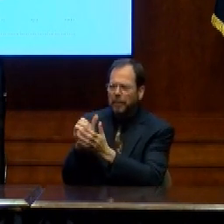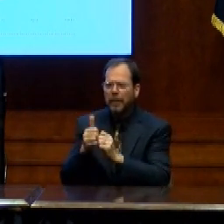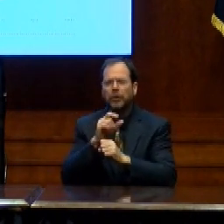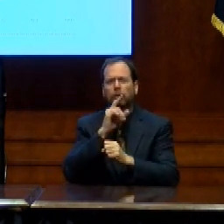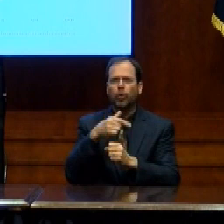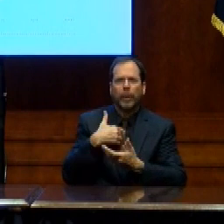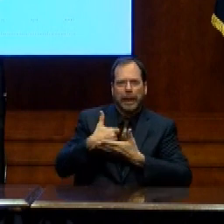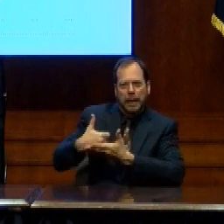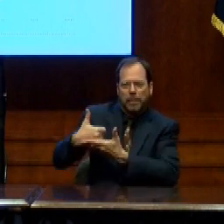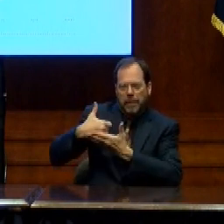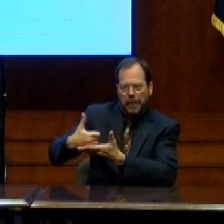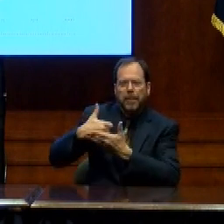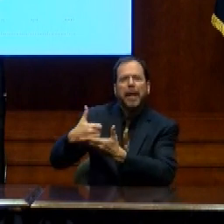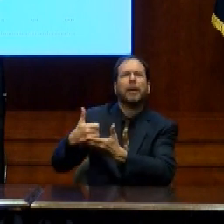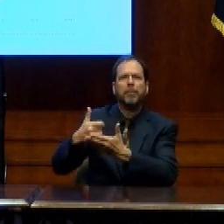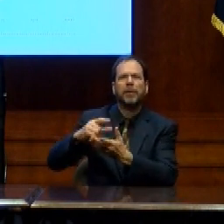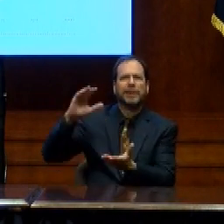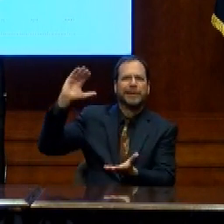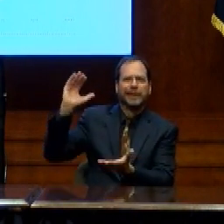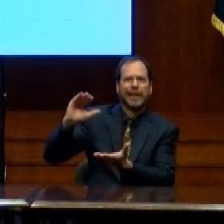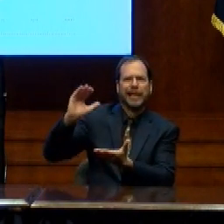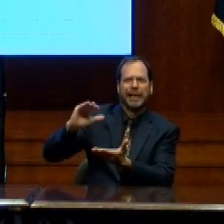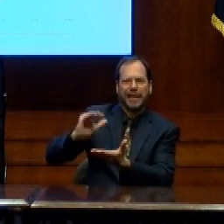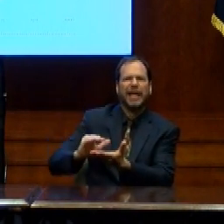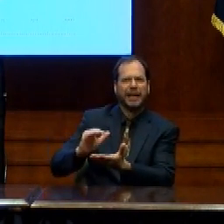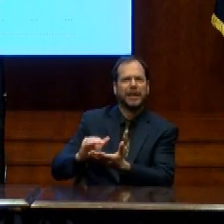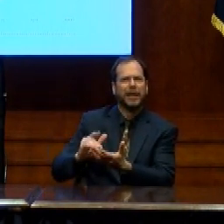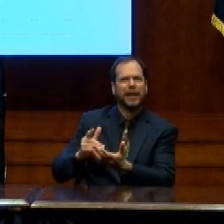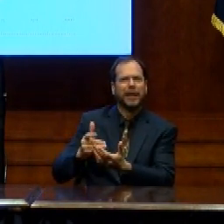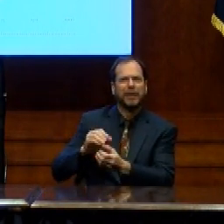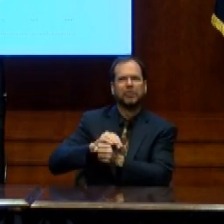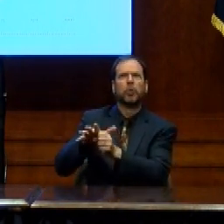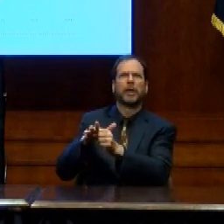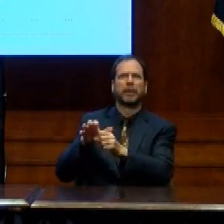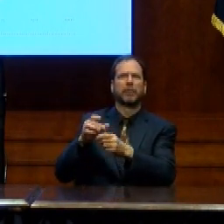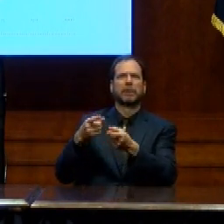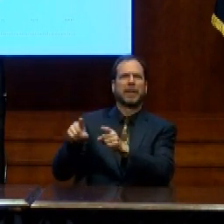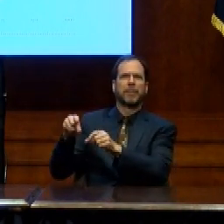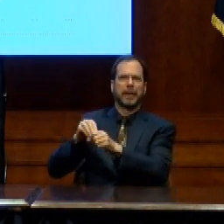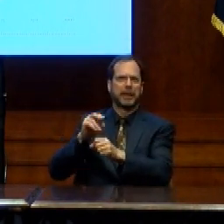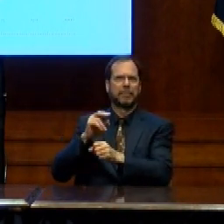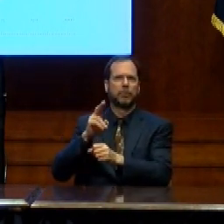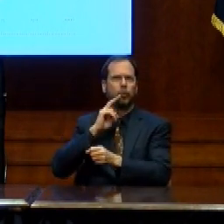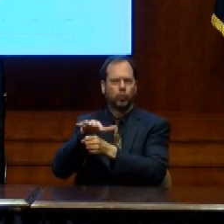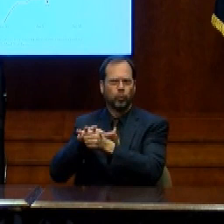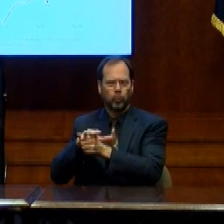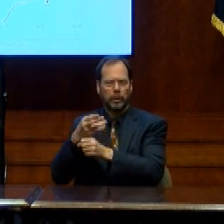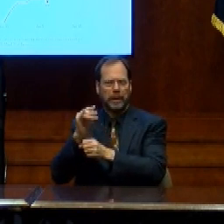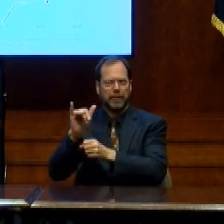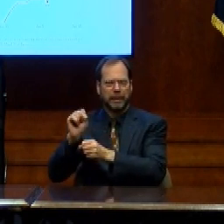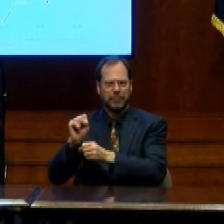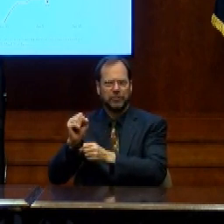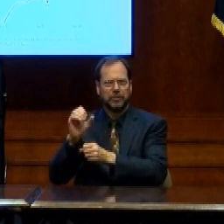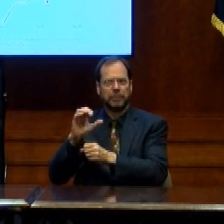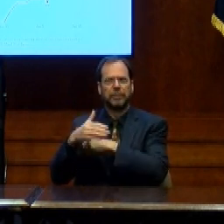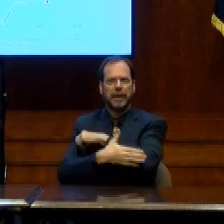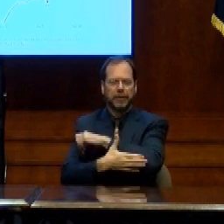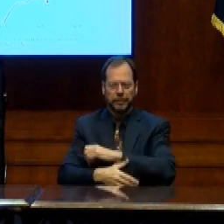that we are assisting them in reducing the growth that we're seeing in Harris County. Next slide.